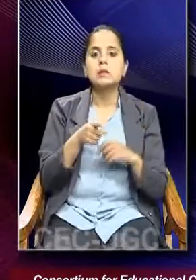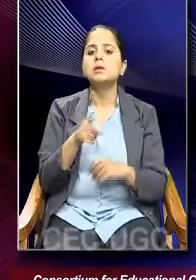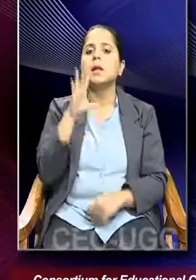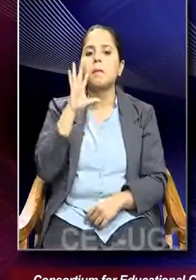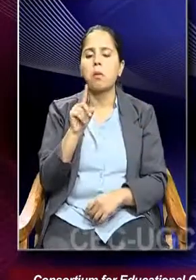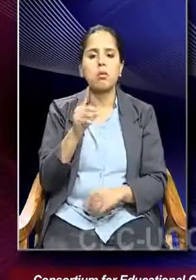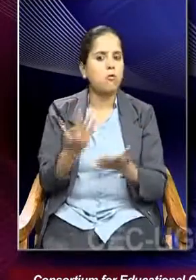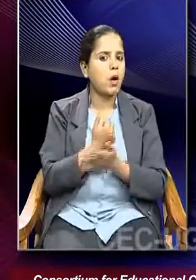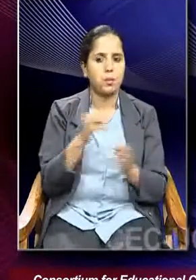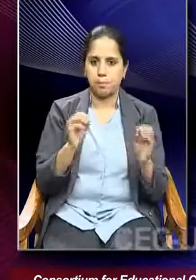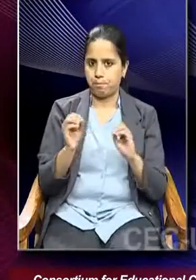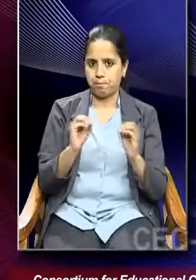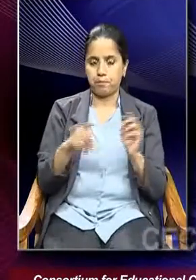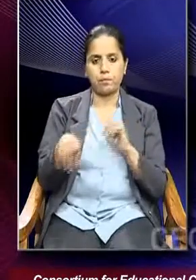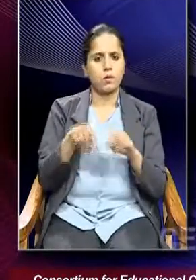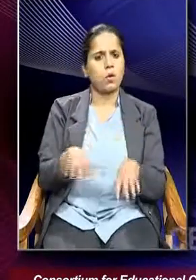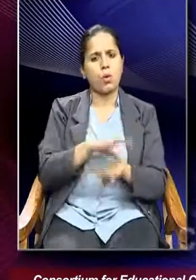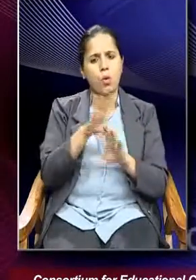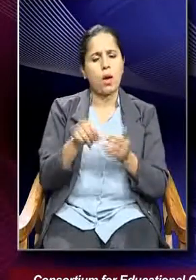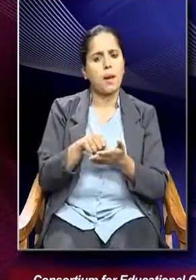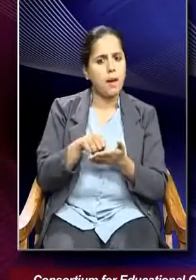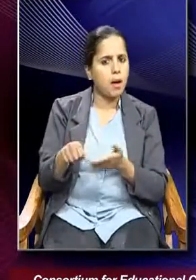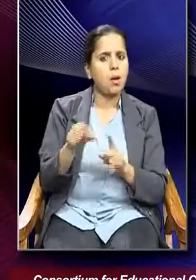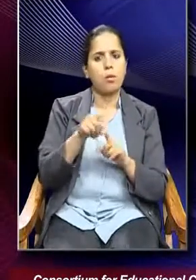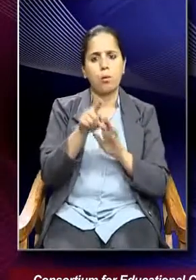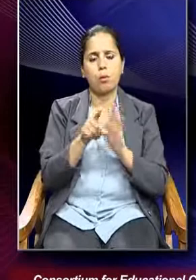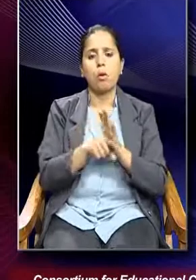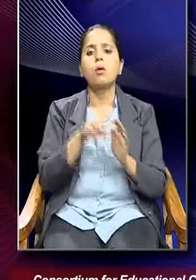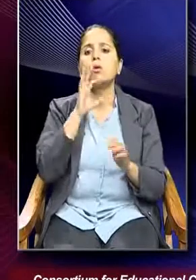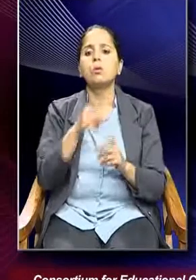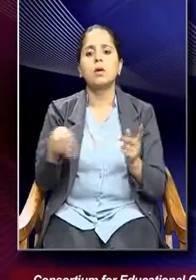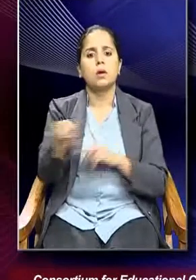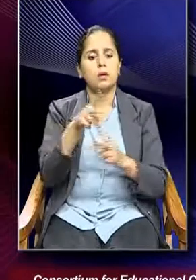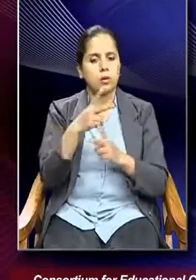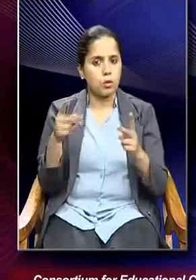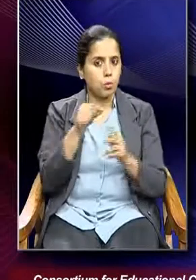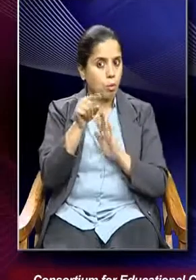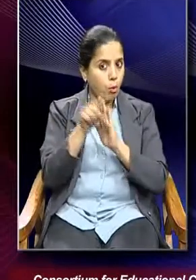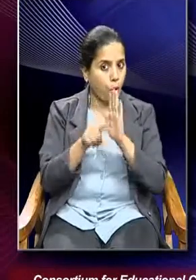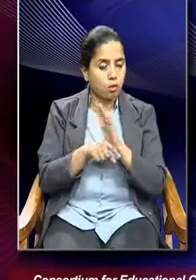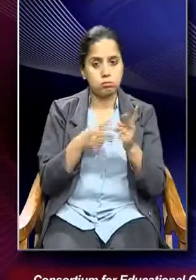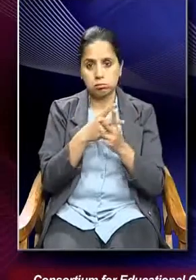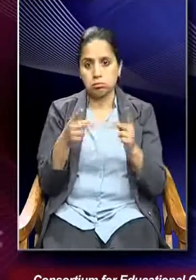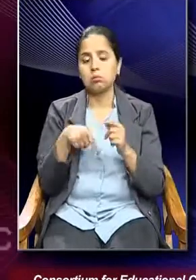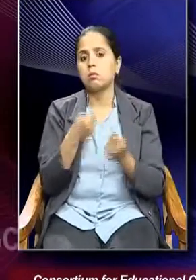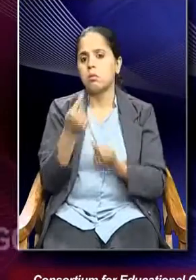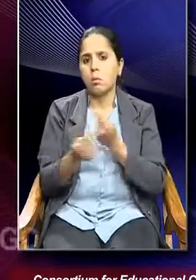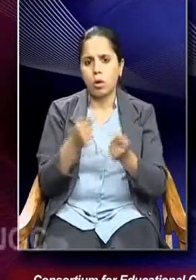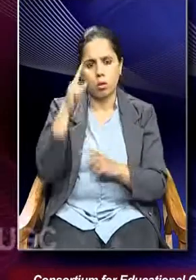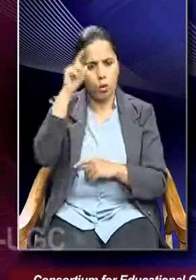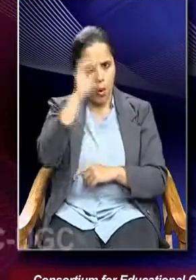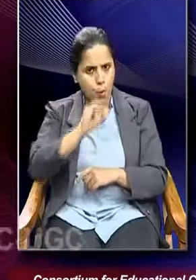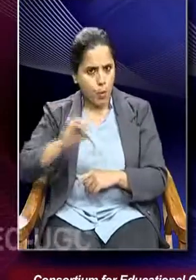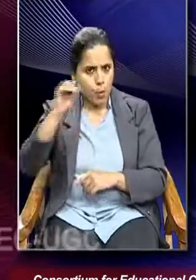generally all the implementation of policies are linked with politics and political opinions and